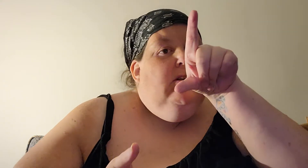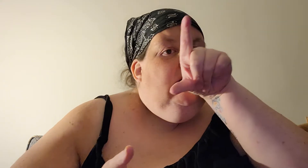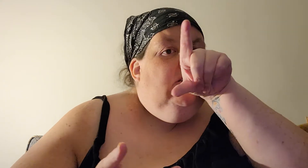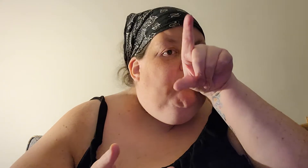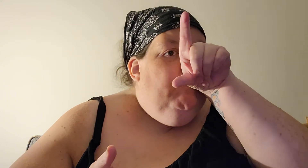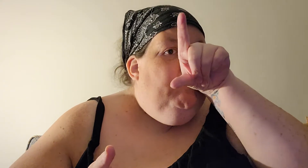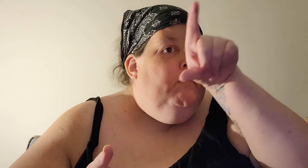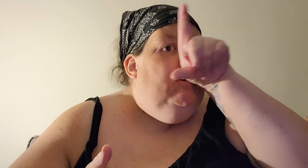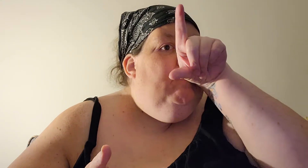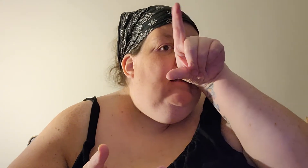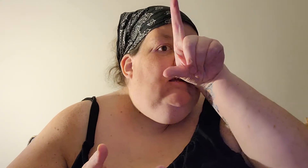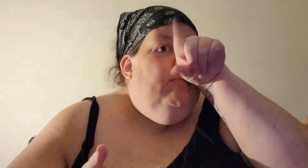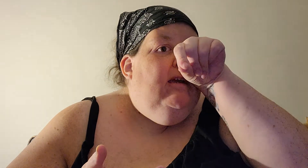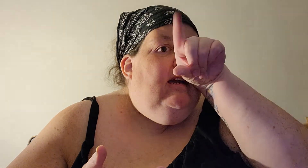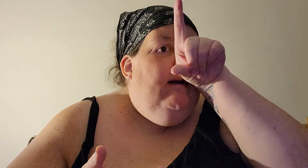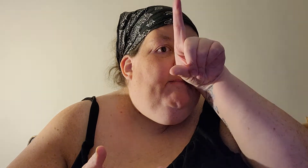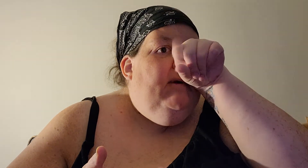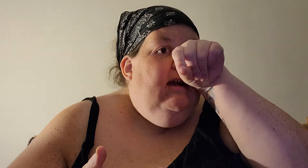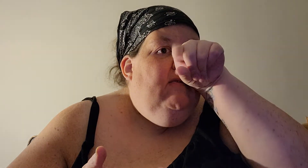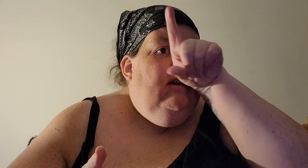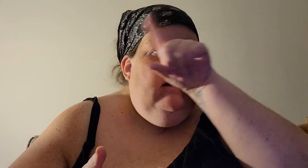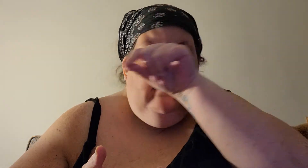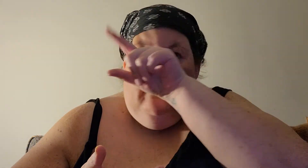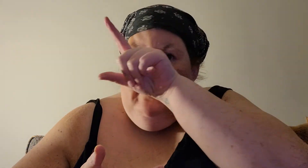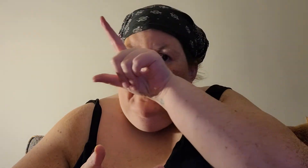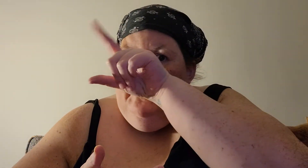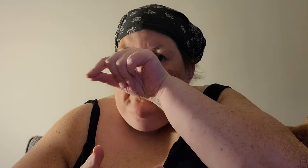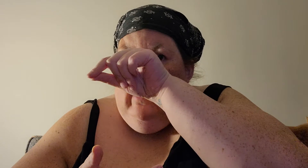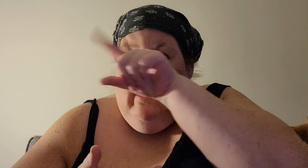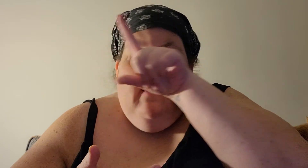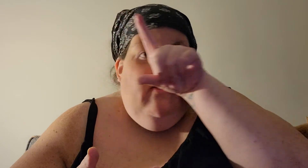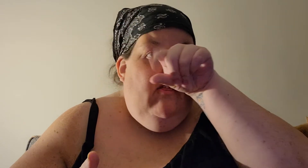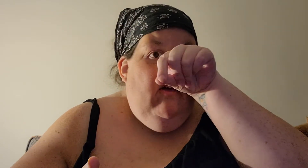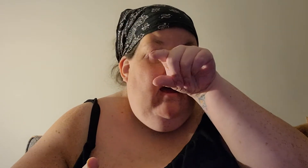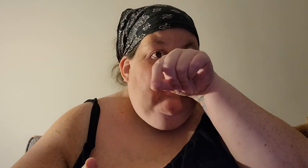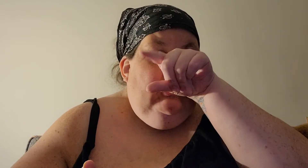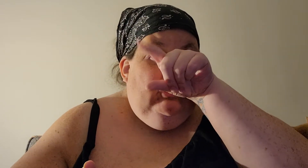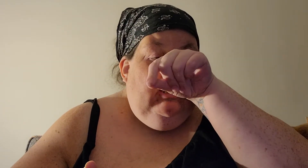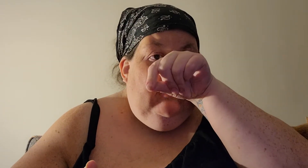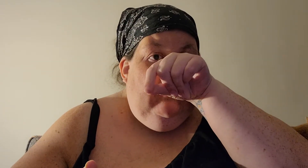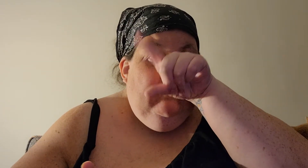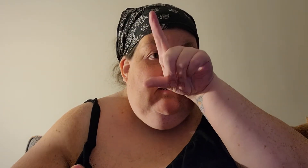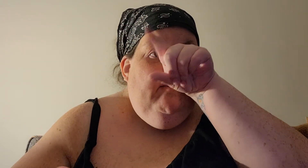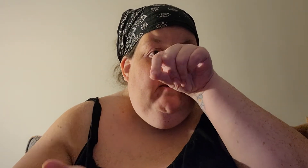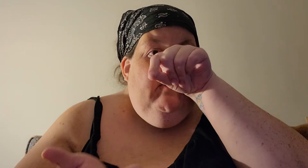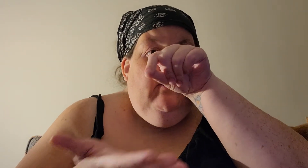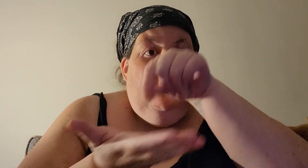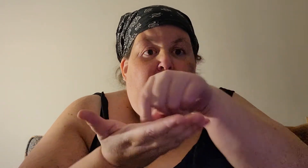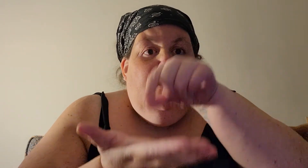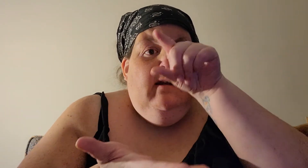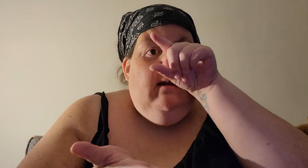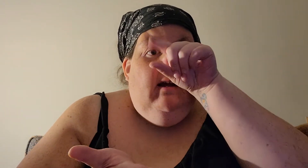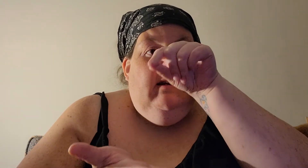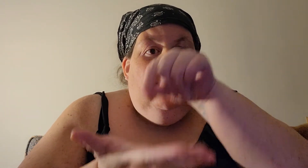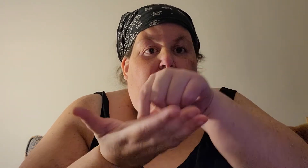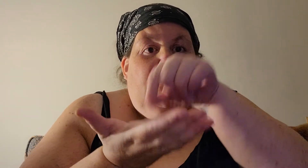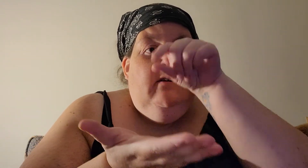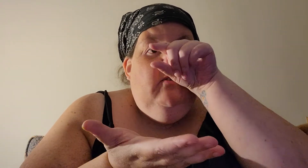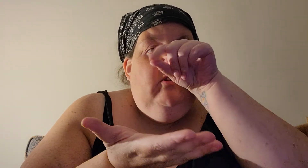just put my little beak up, and there you go. That is chicken. Some people kind of, do